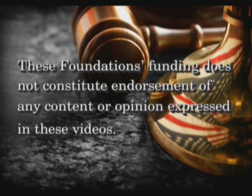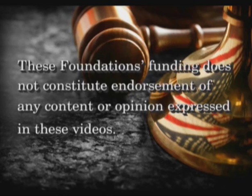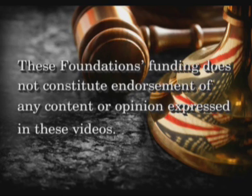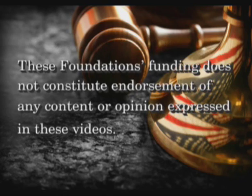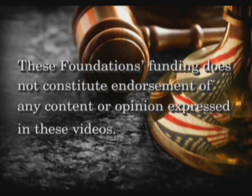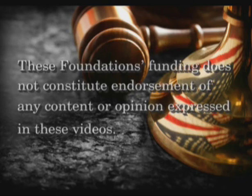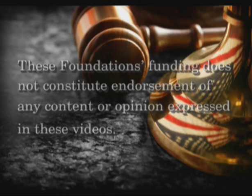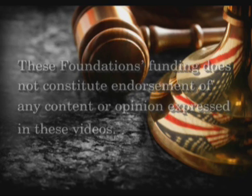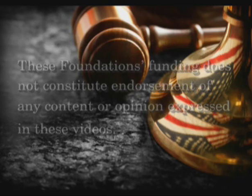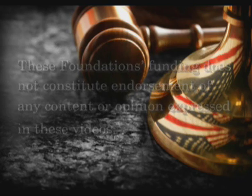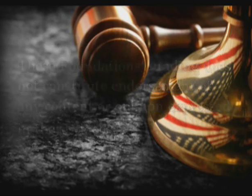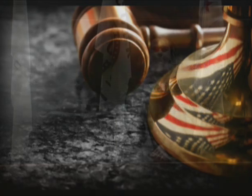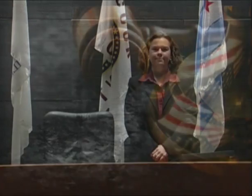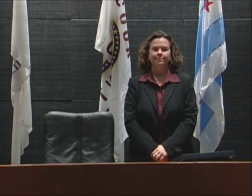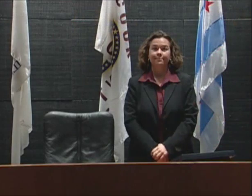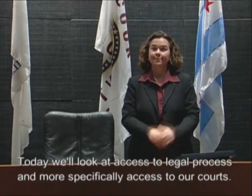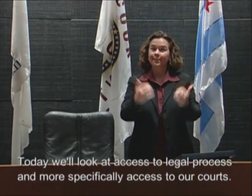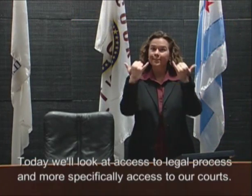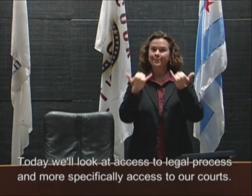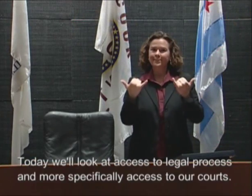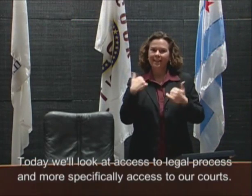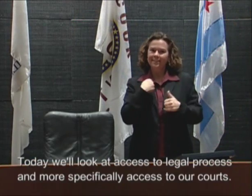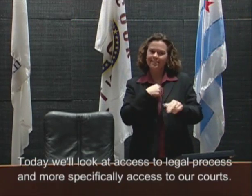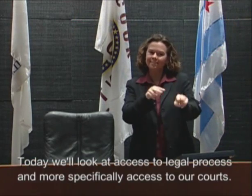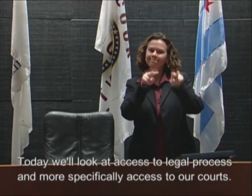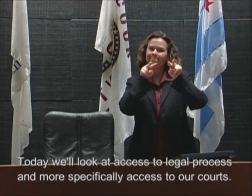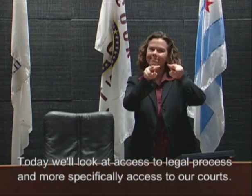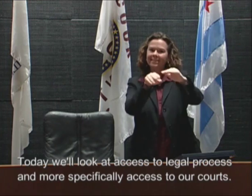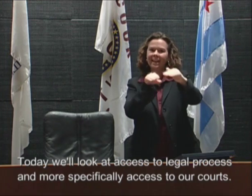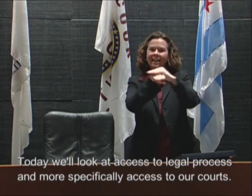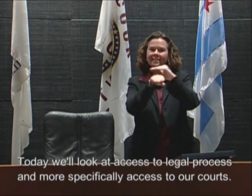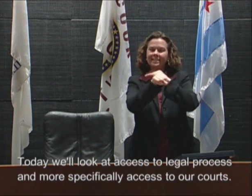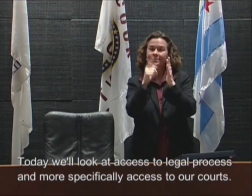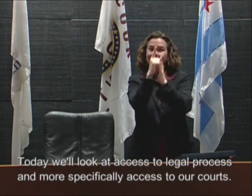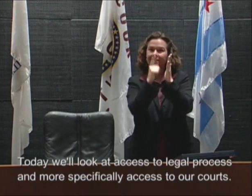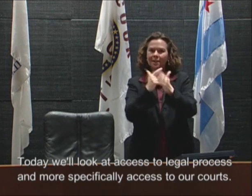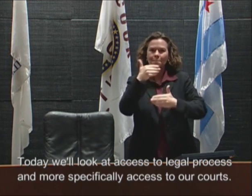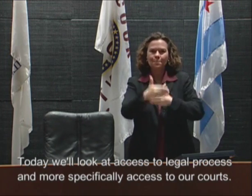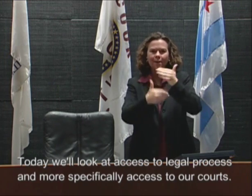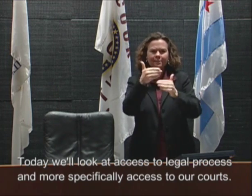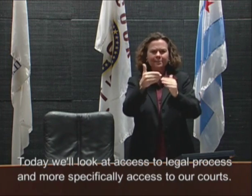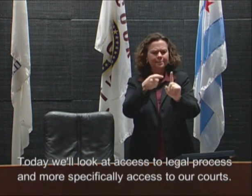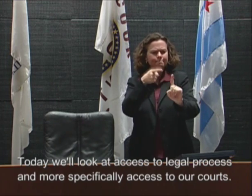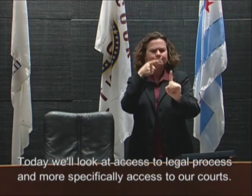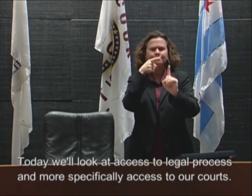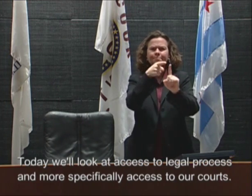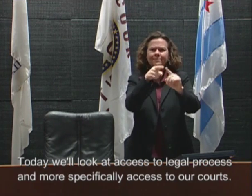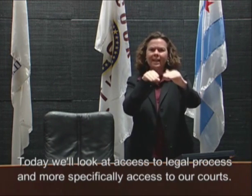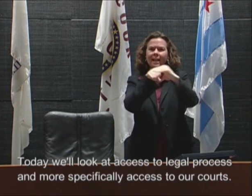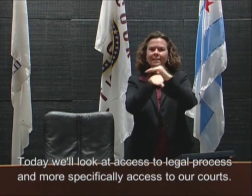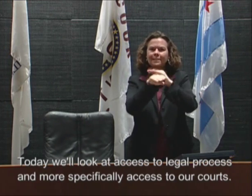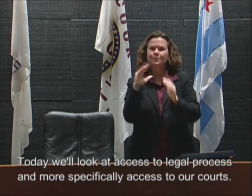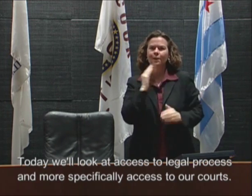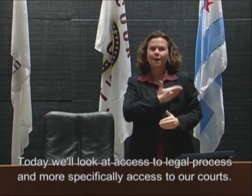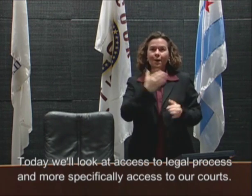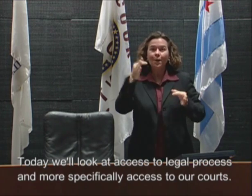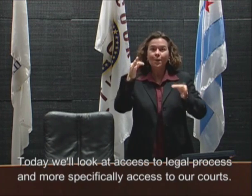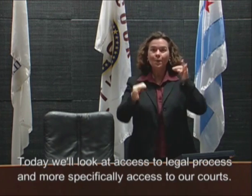in these videos. Today, we'll look at access to legal process, and more specifically, access to our